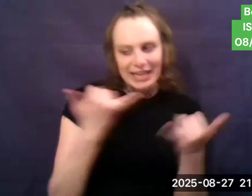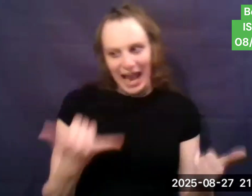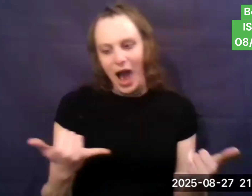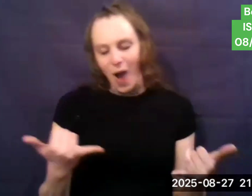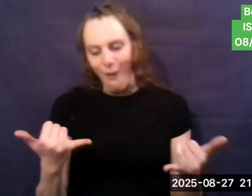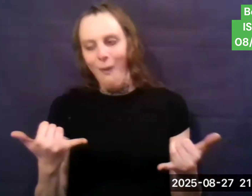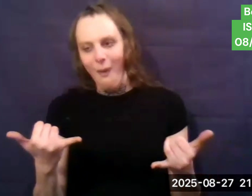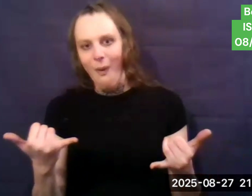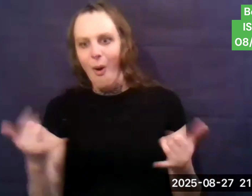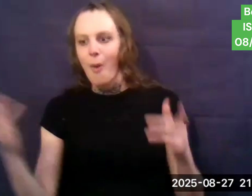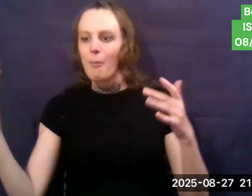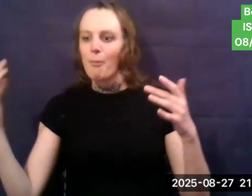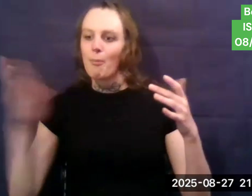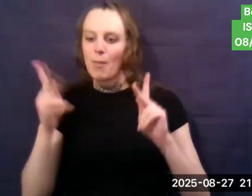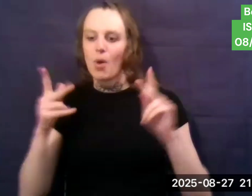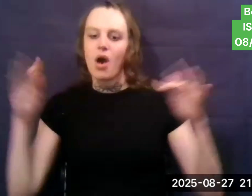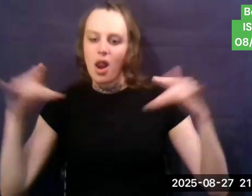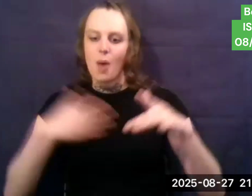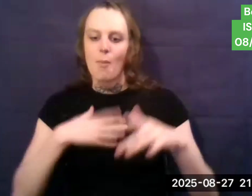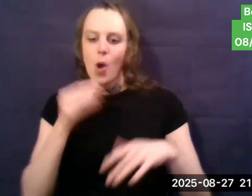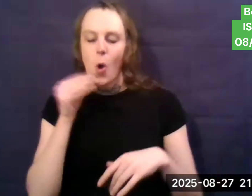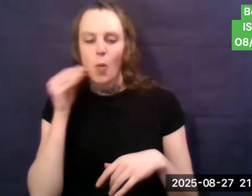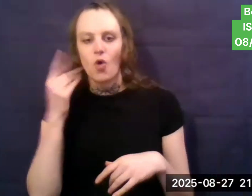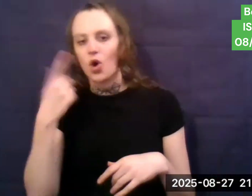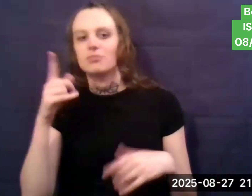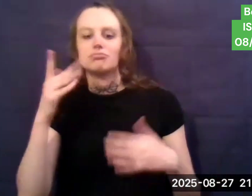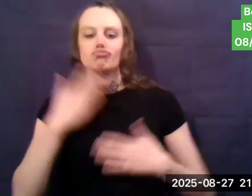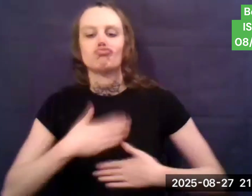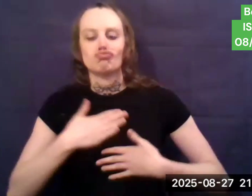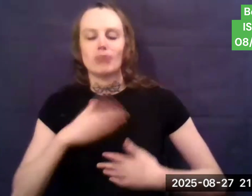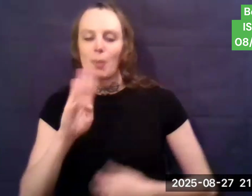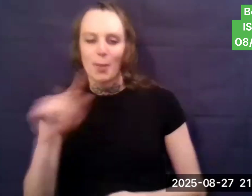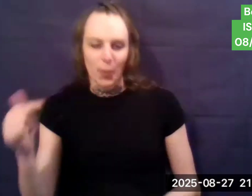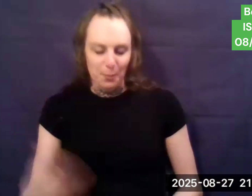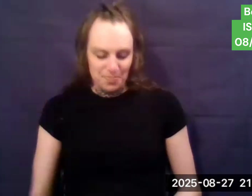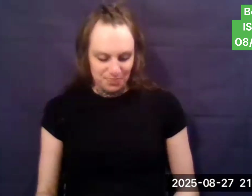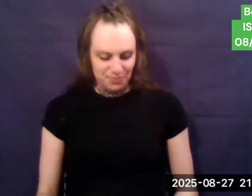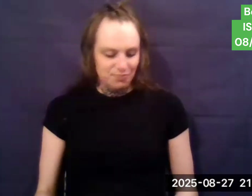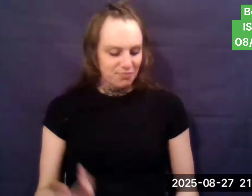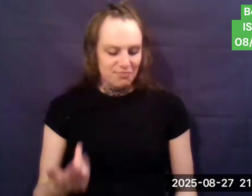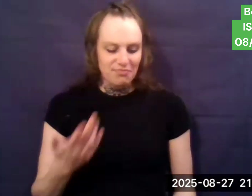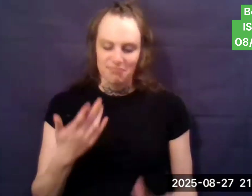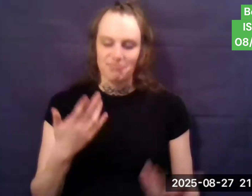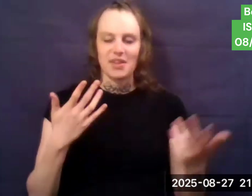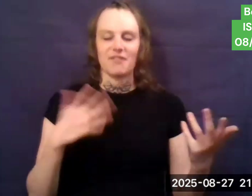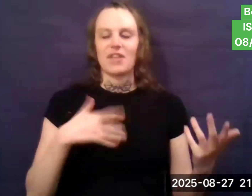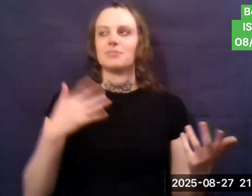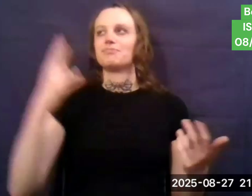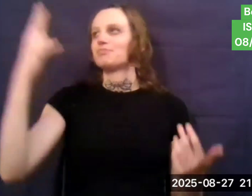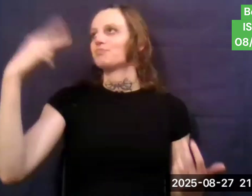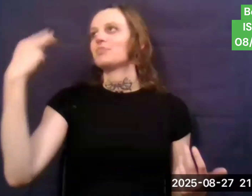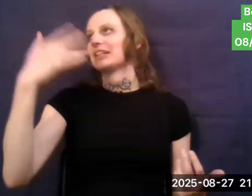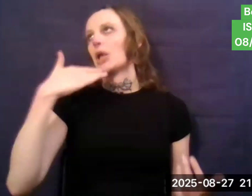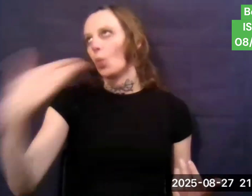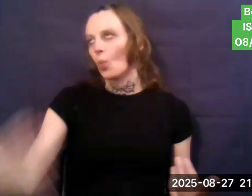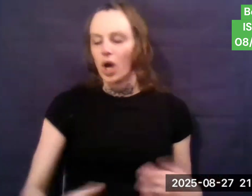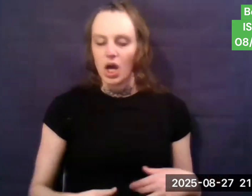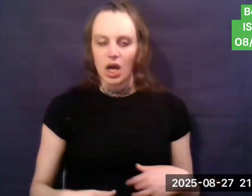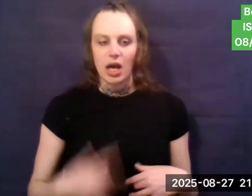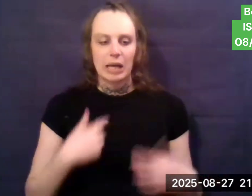life, and I couldn't be more blessed, and I couldn't be more grateful for the life that I have